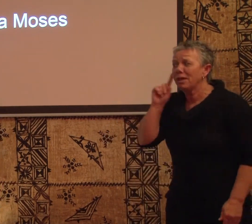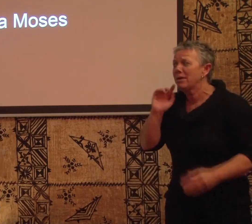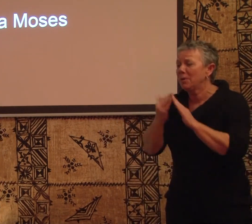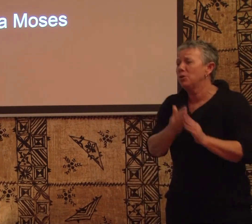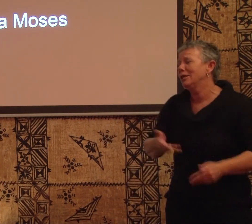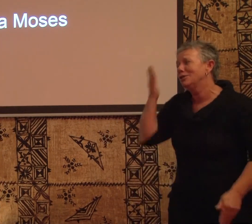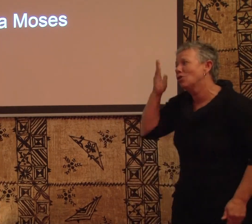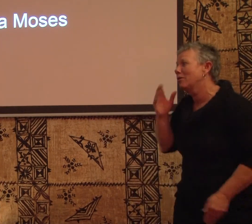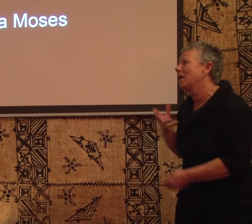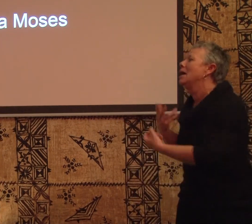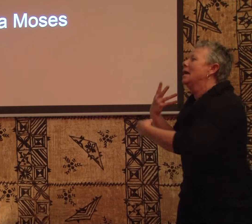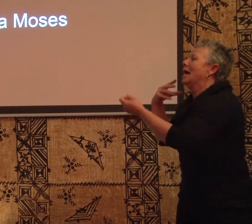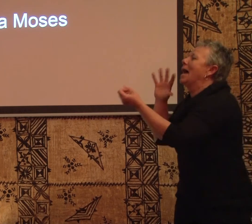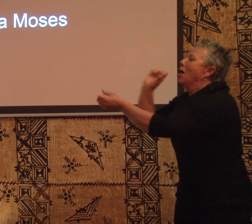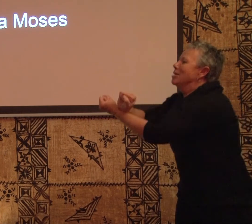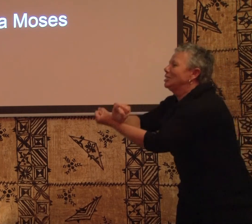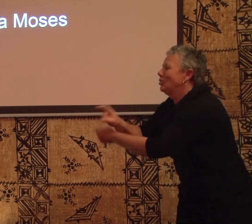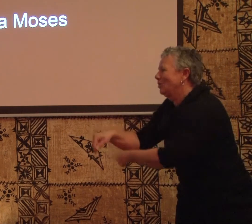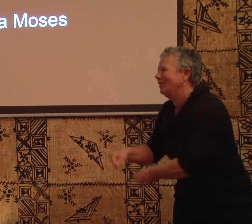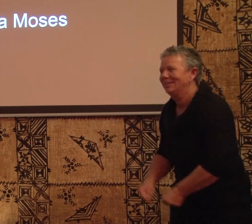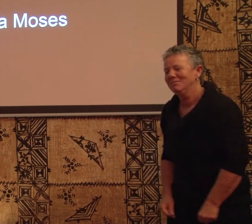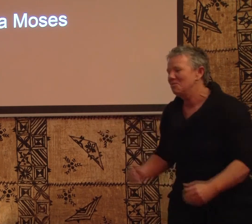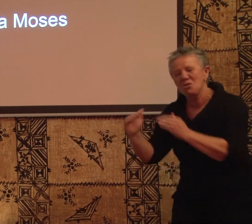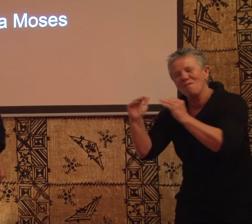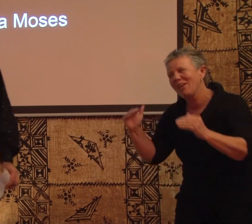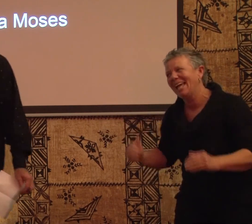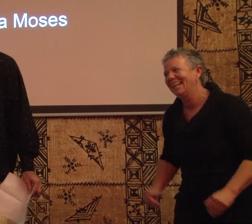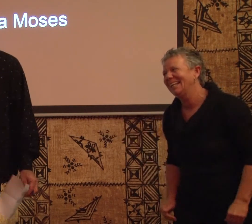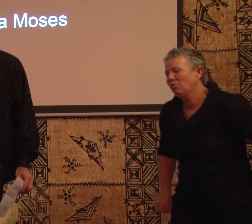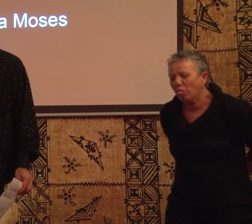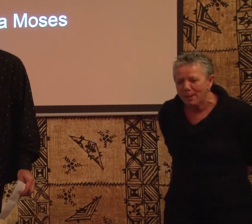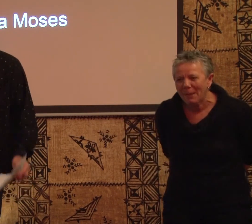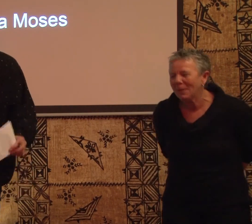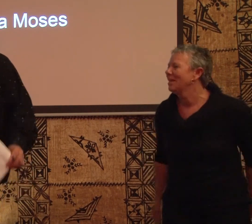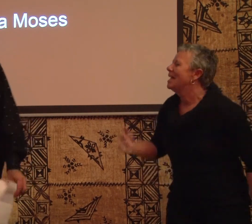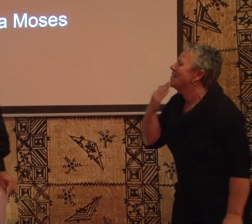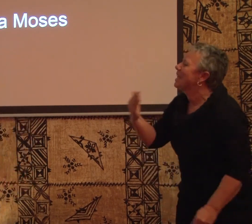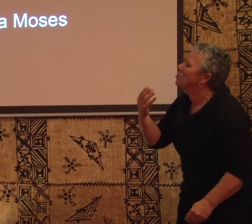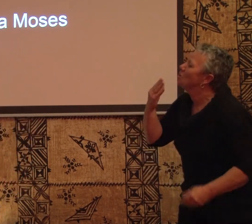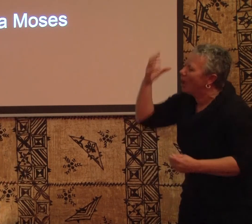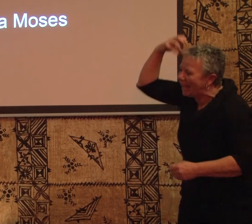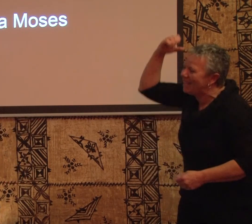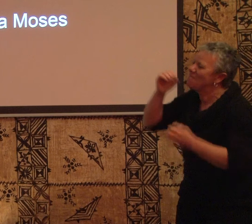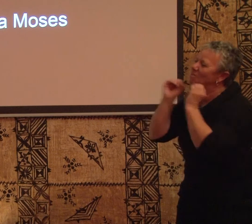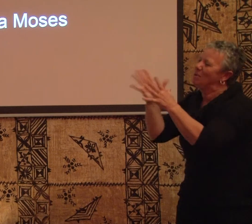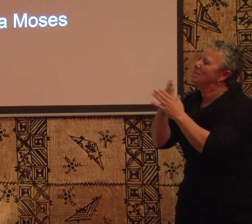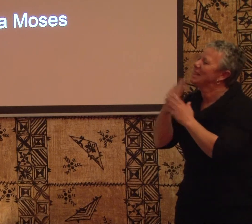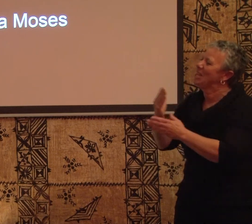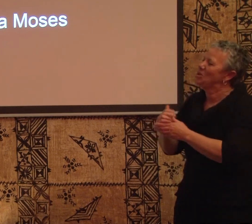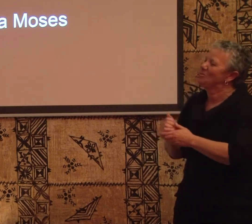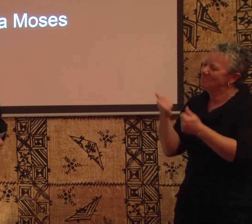deaf. That seems like a real injustice. Okay, thanks, Eddie. That was awesome, really